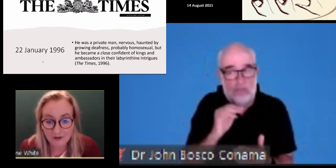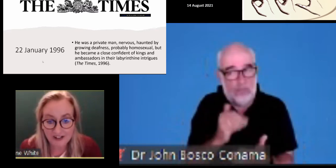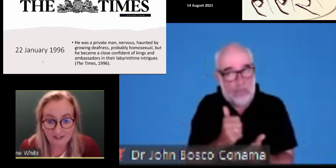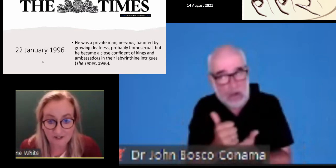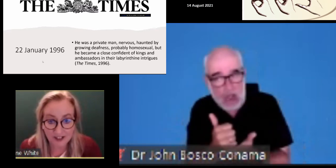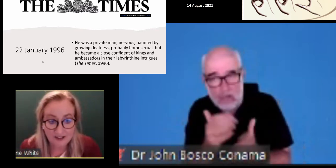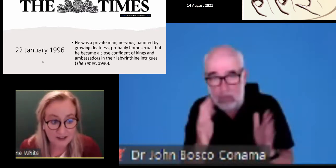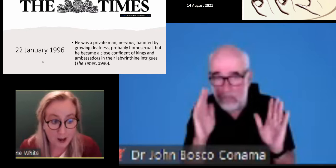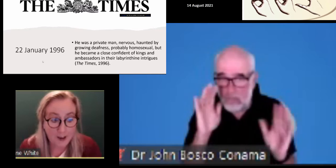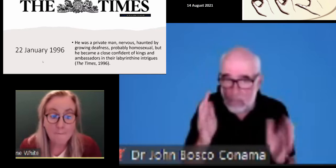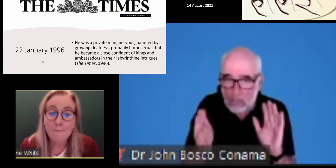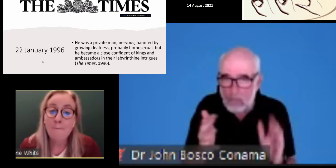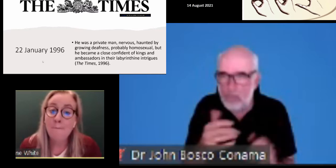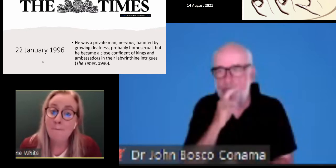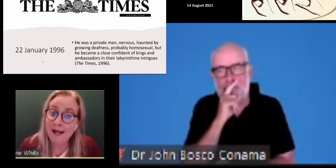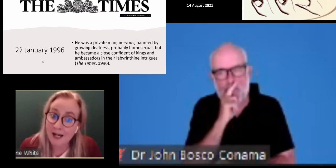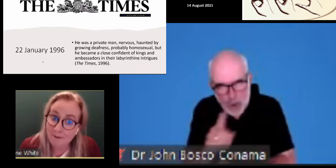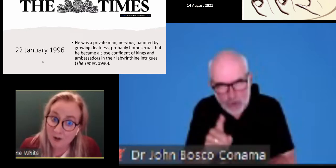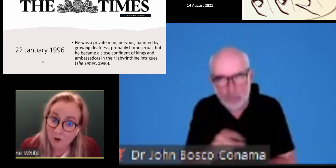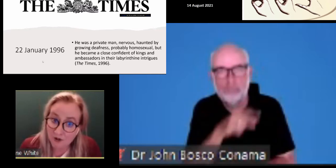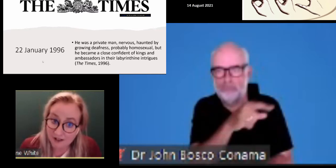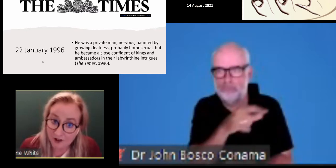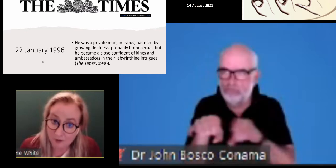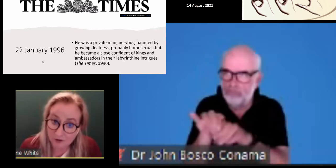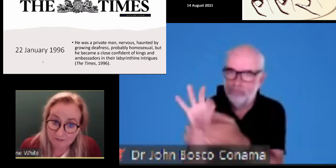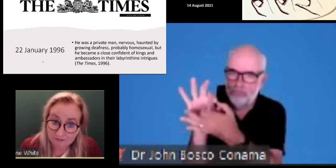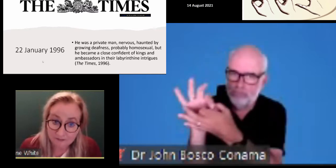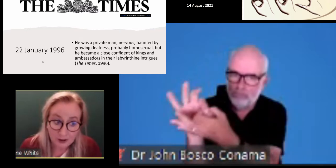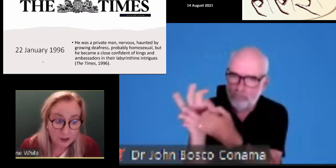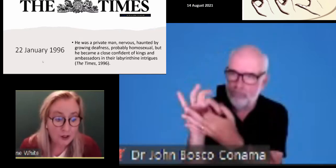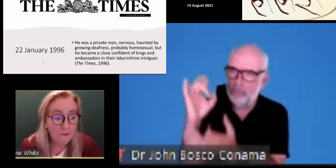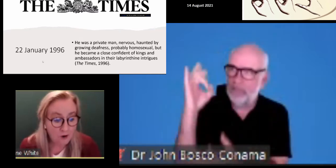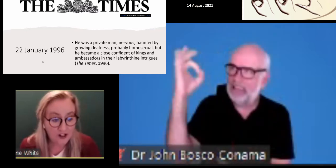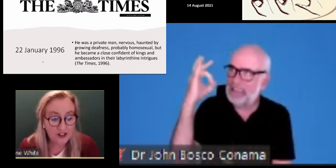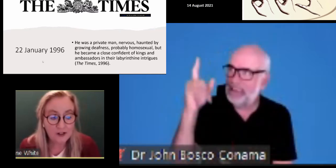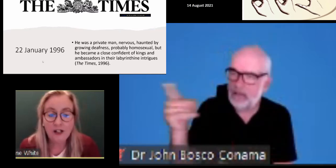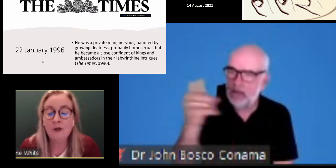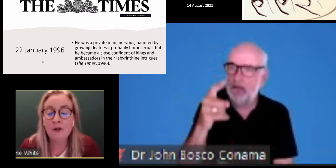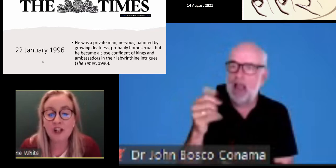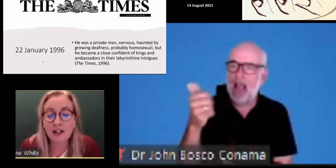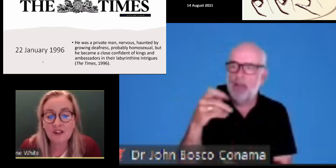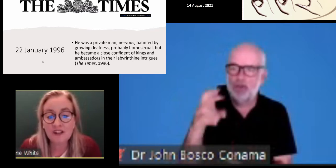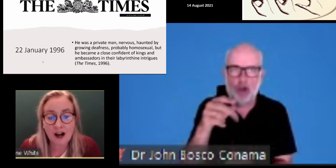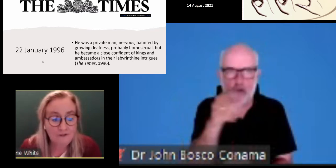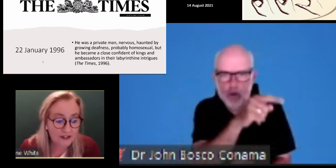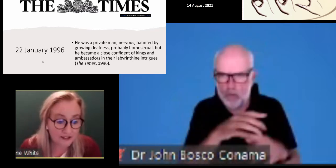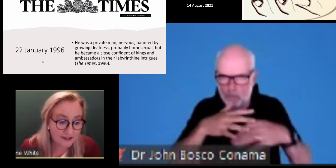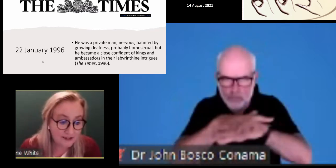growing deafness, maybe homosexual, but he was a close confidant